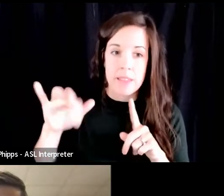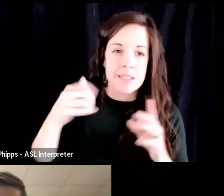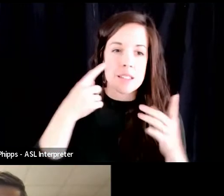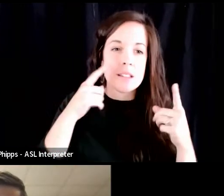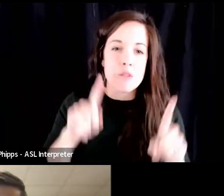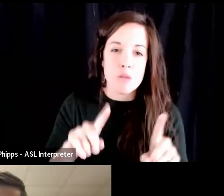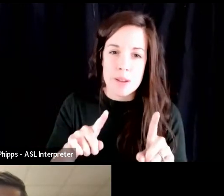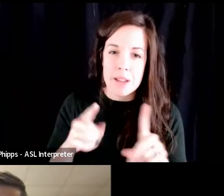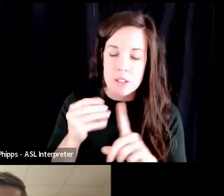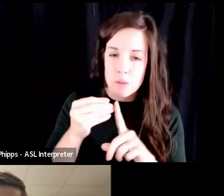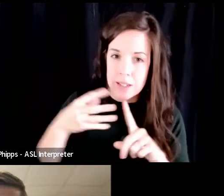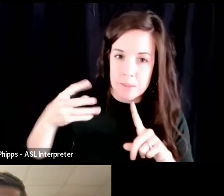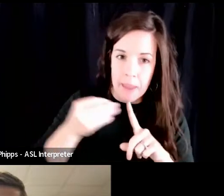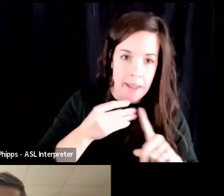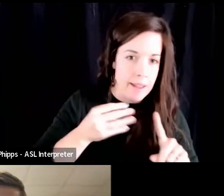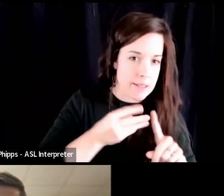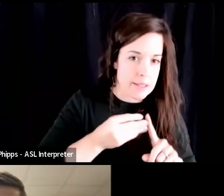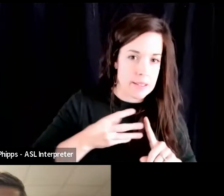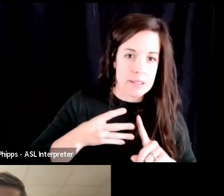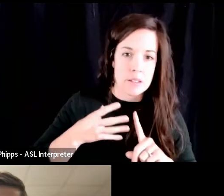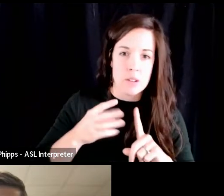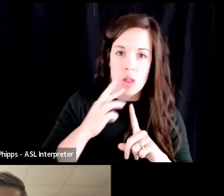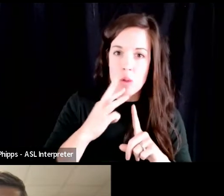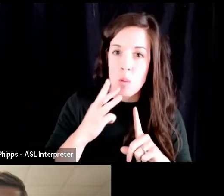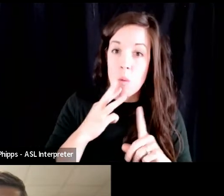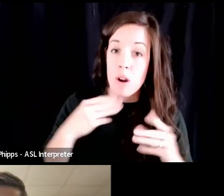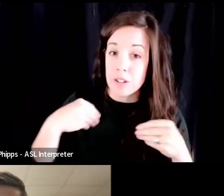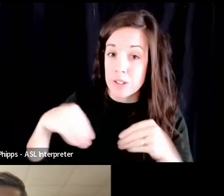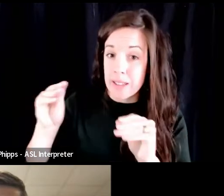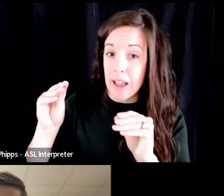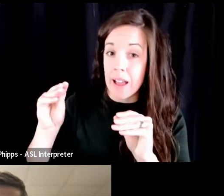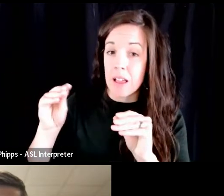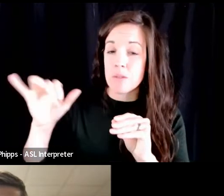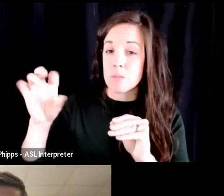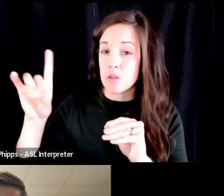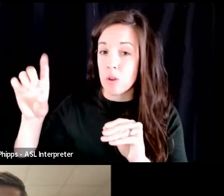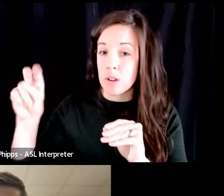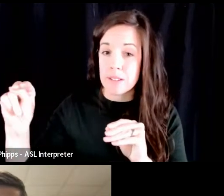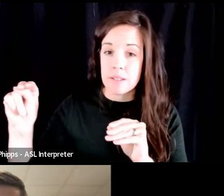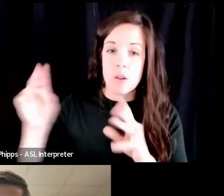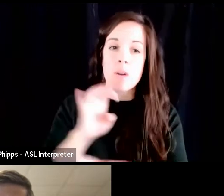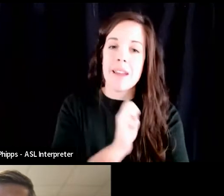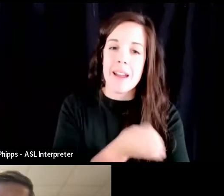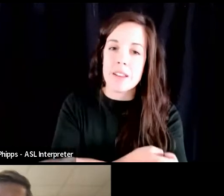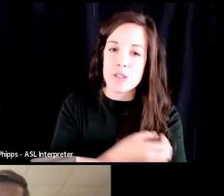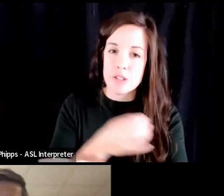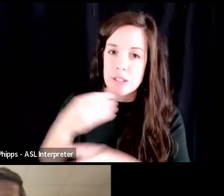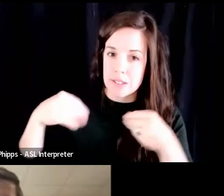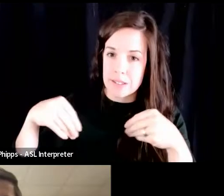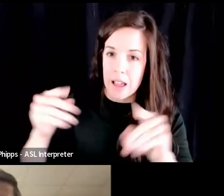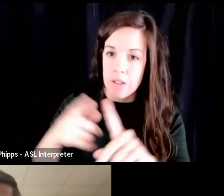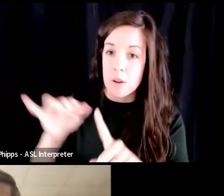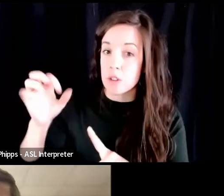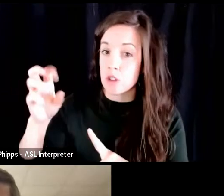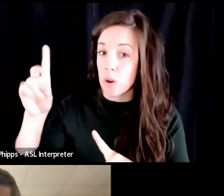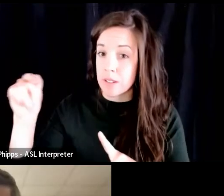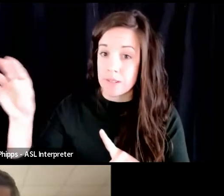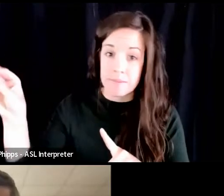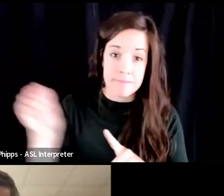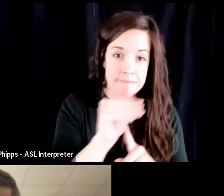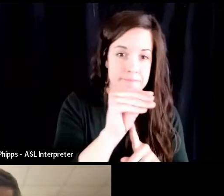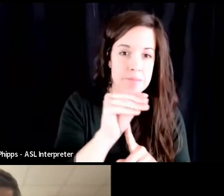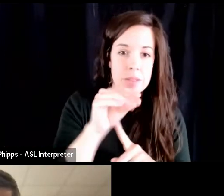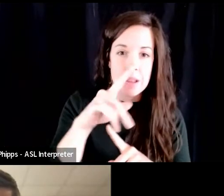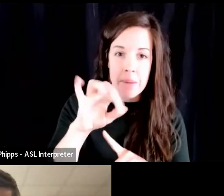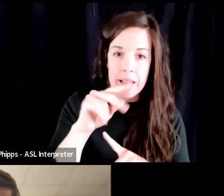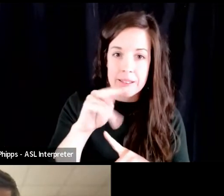expand the energy sale from Jordan to Palestine, and even